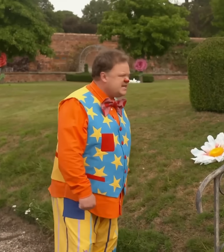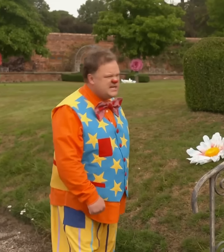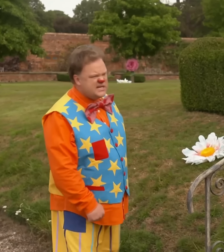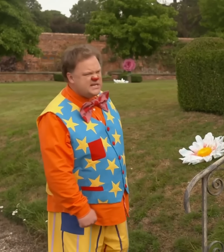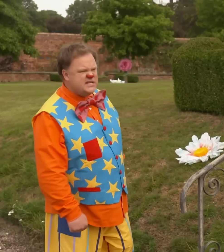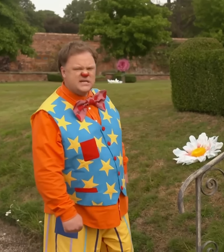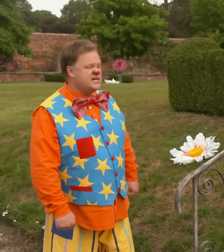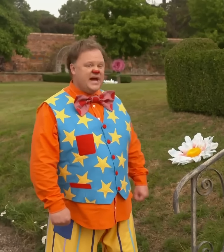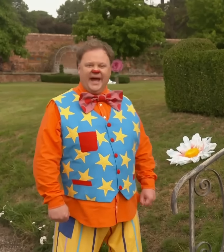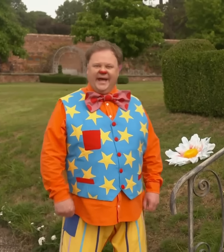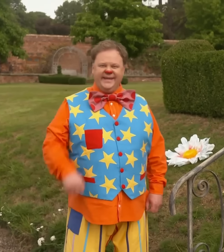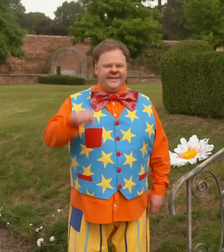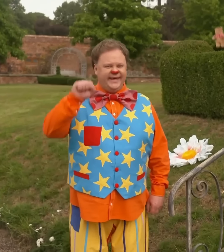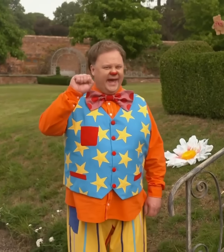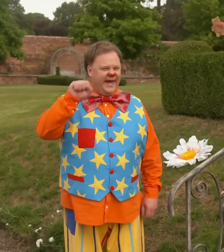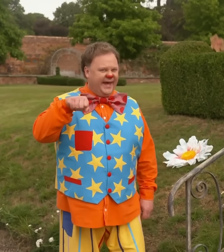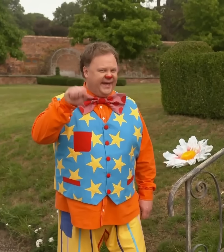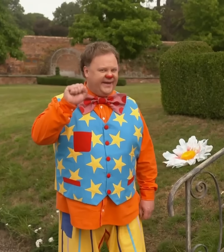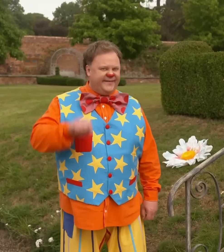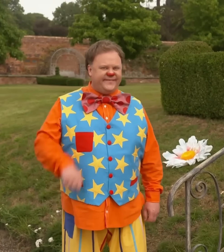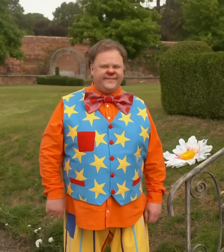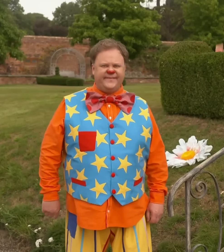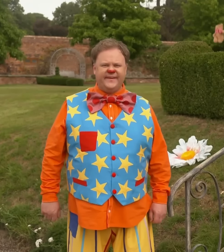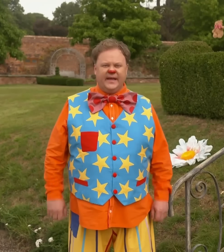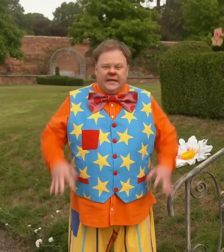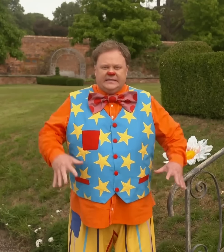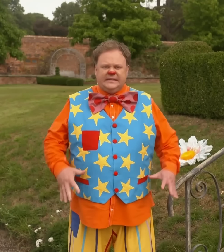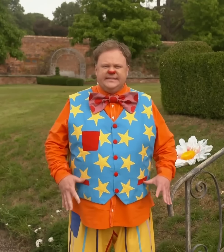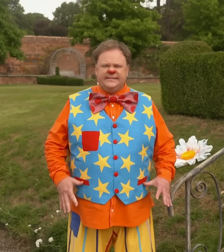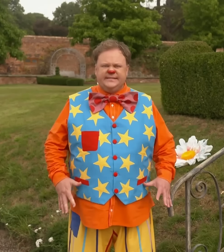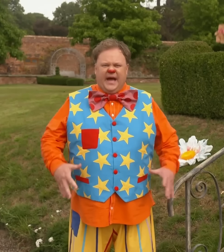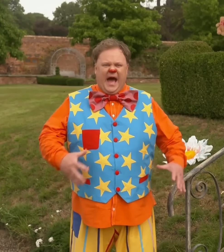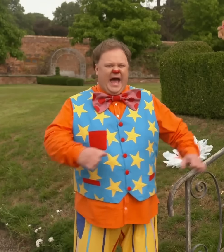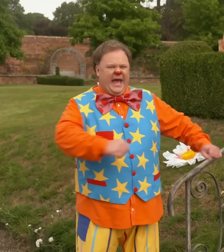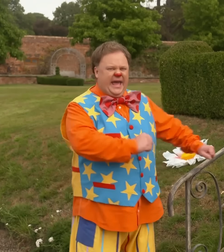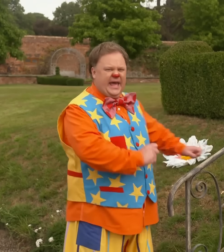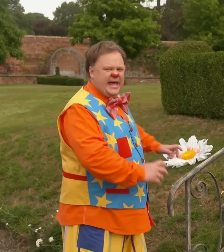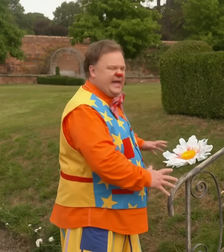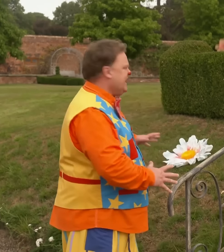Mr. Tumble. Yes? Look behind you, quick.